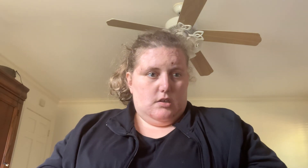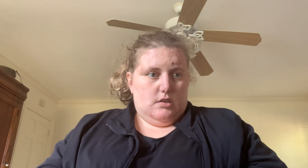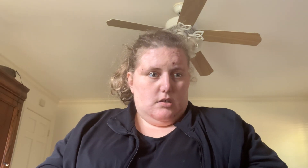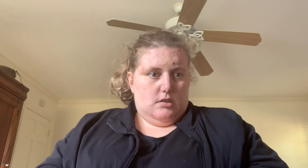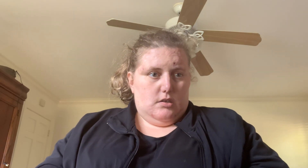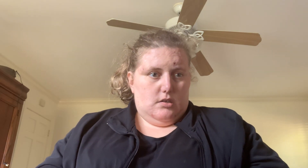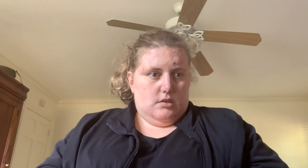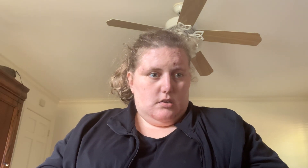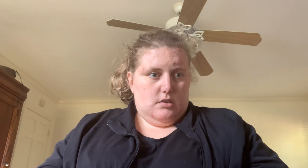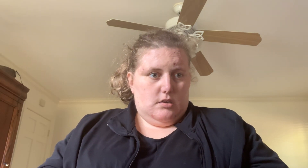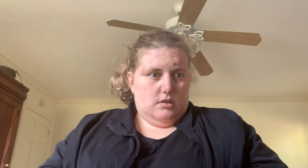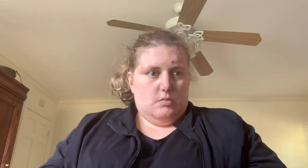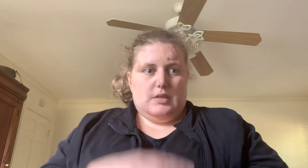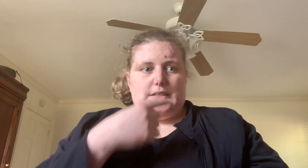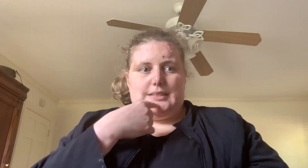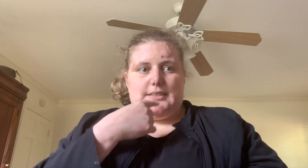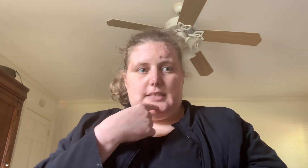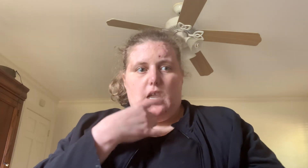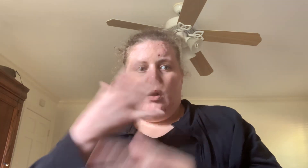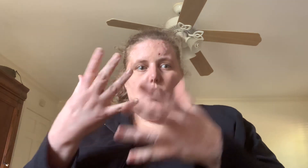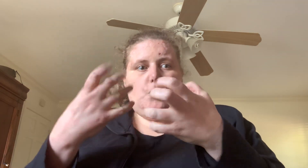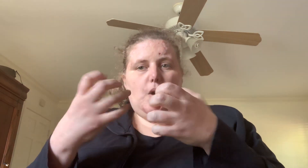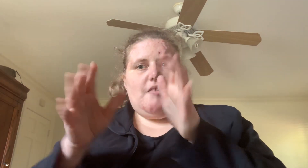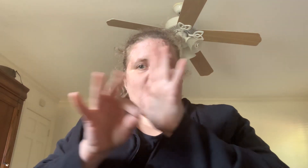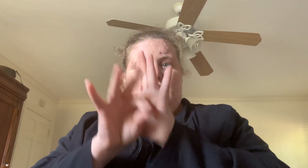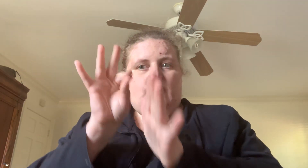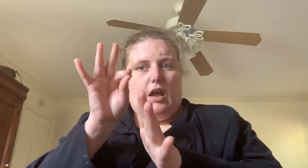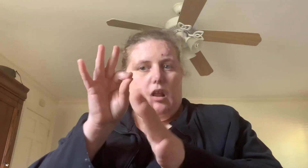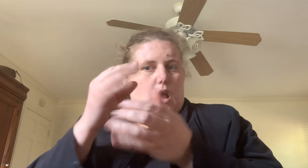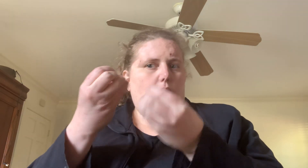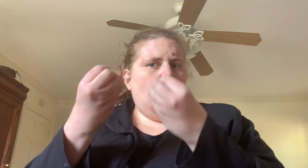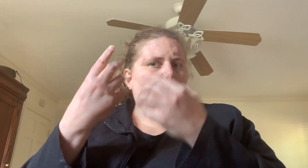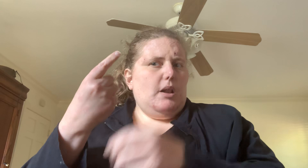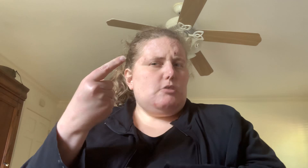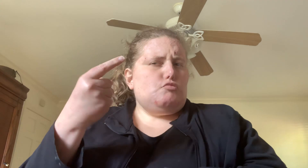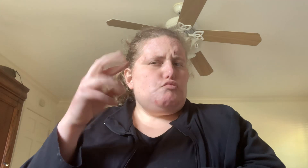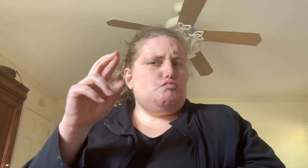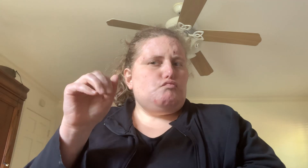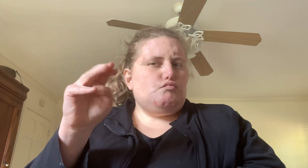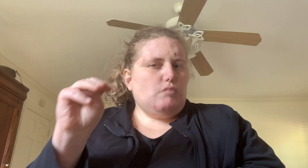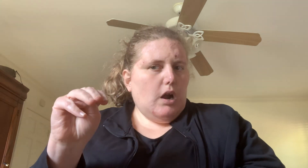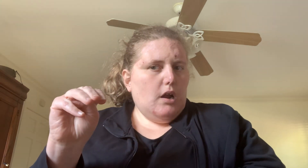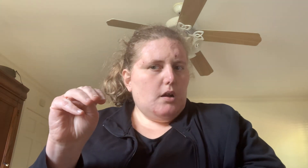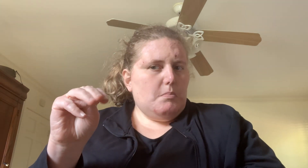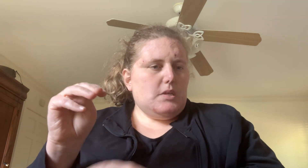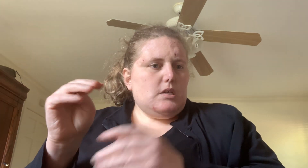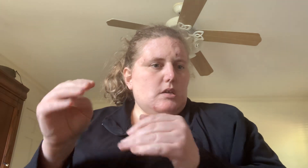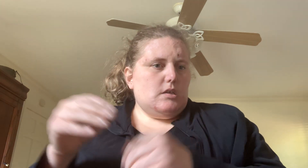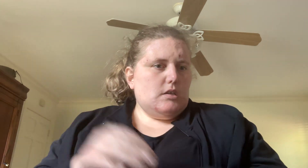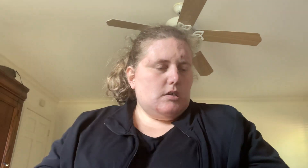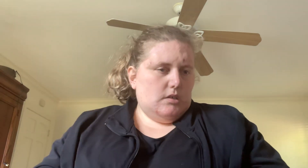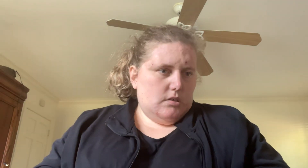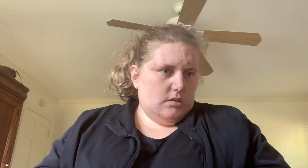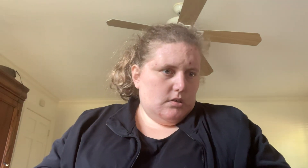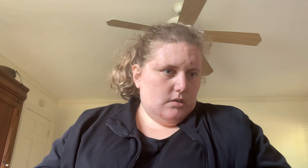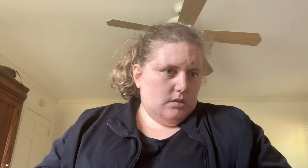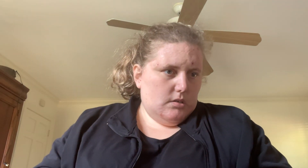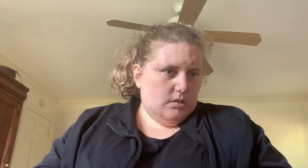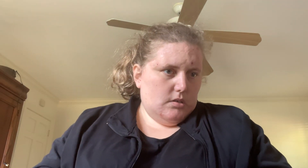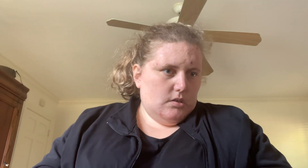this is saying is we want to find out how many grams is 1.84 moles of